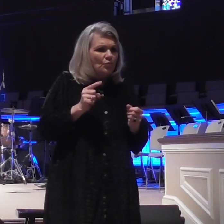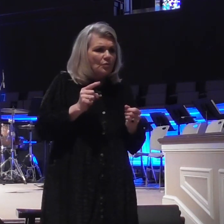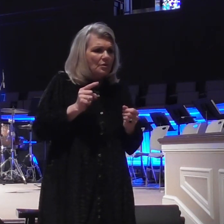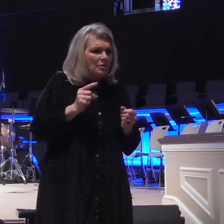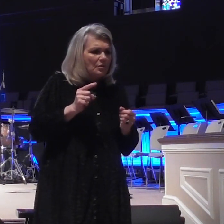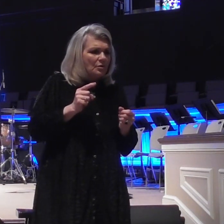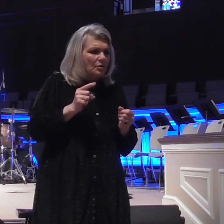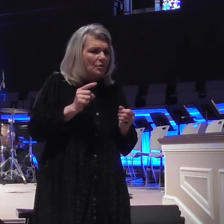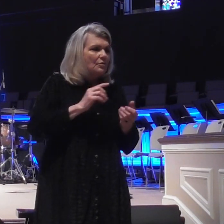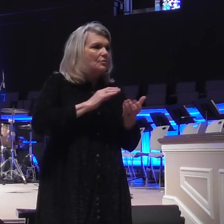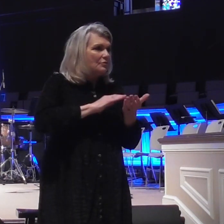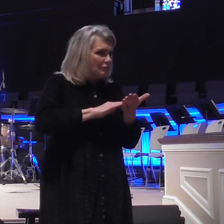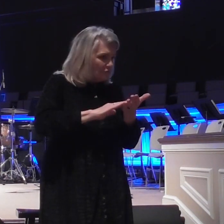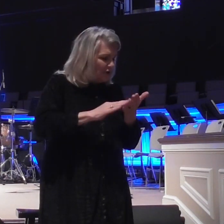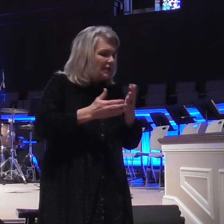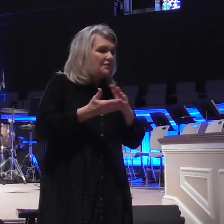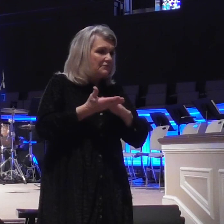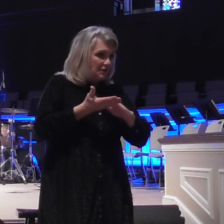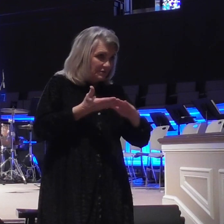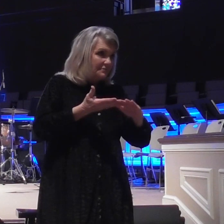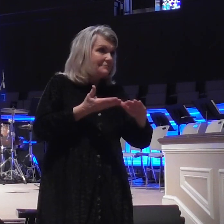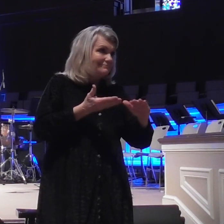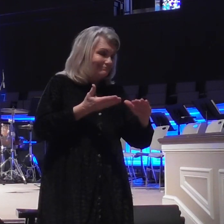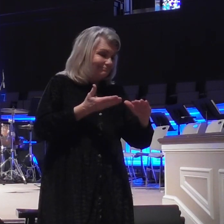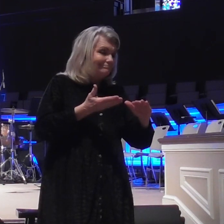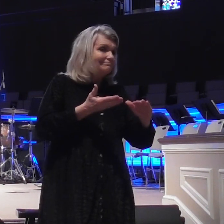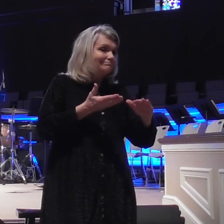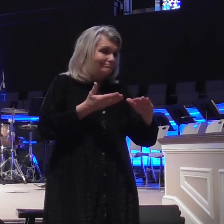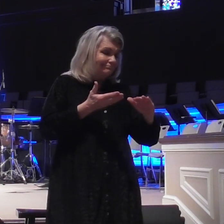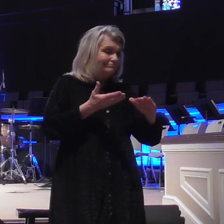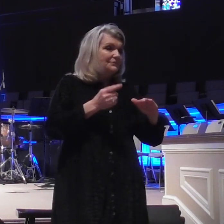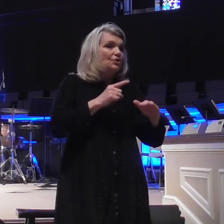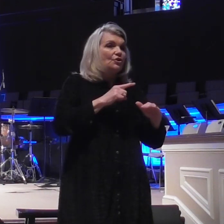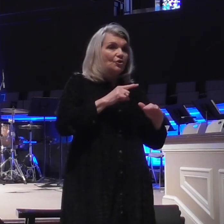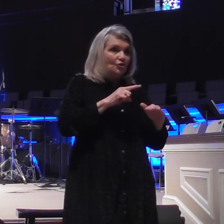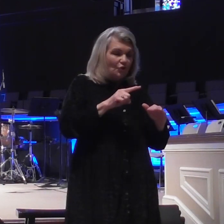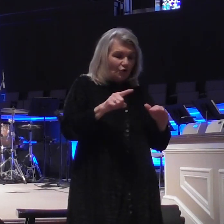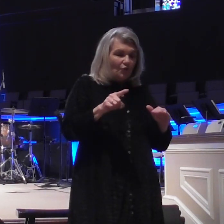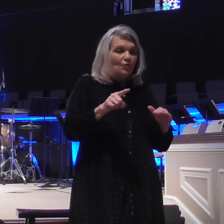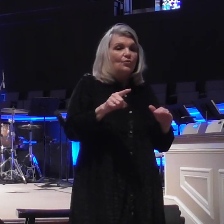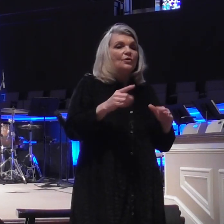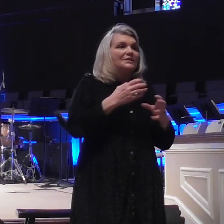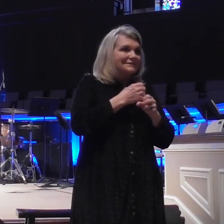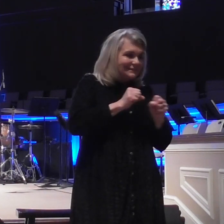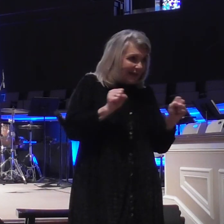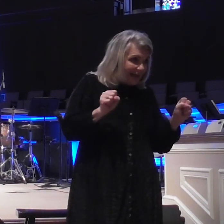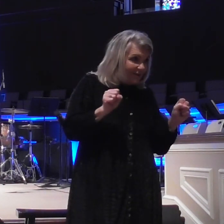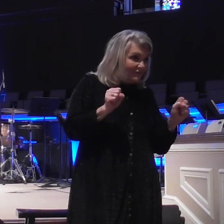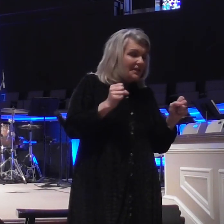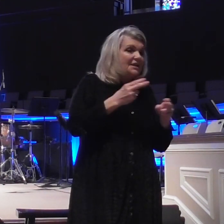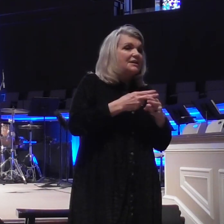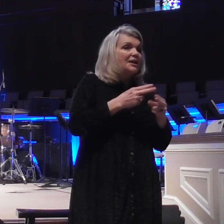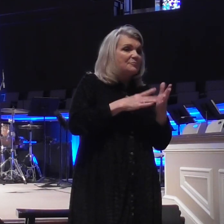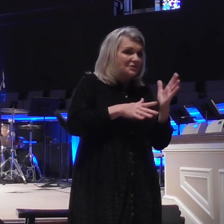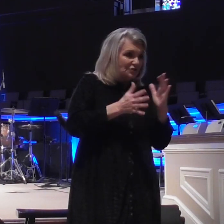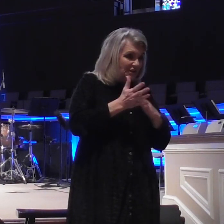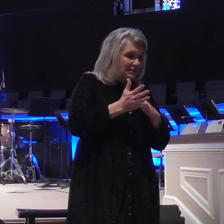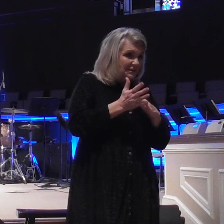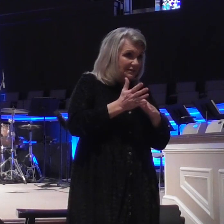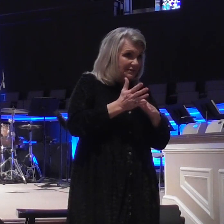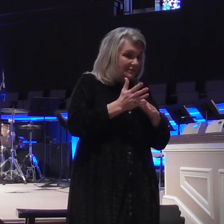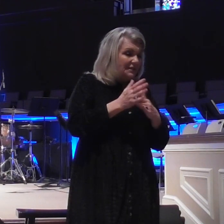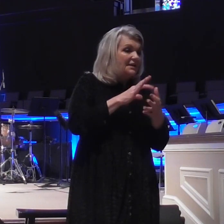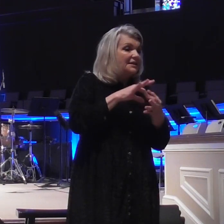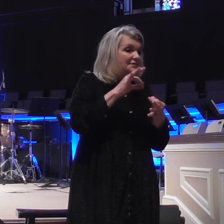but you were washed, and you were sanctified, and you were justified in the name of the Lord Jesus Christ in